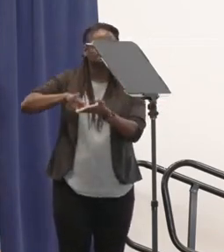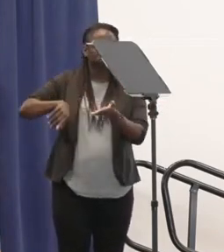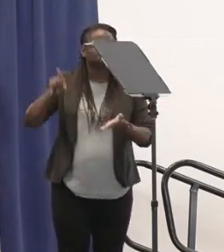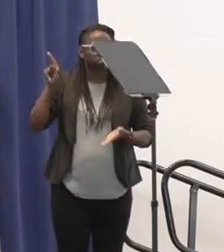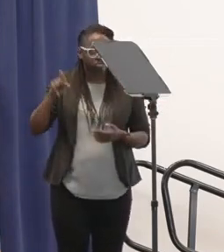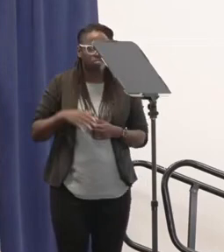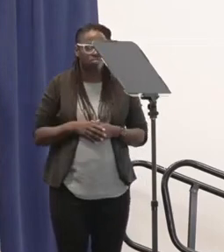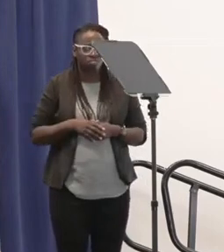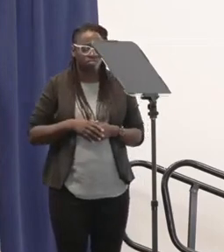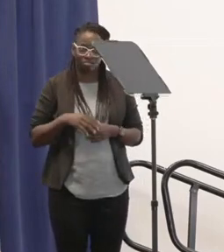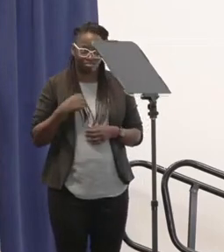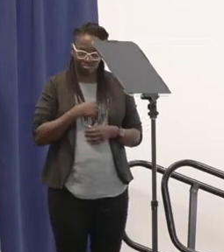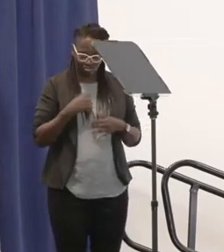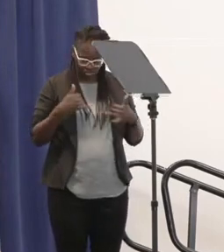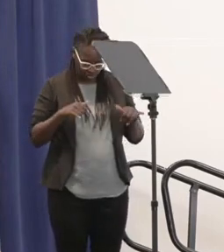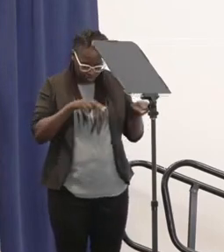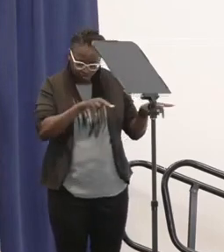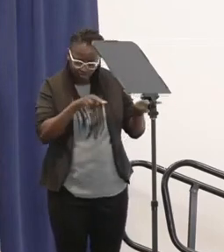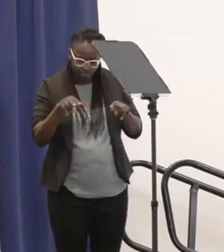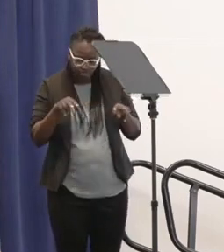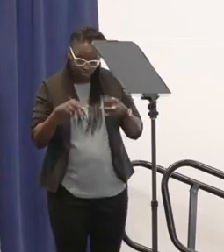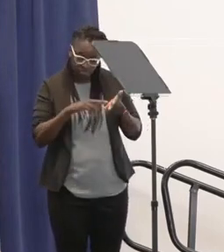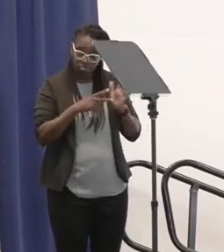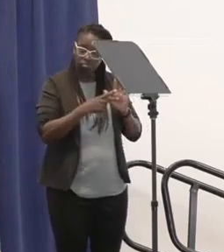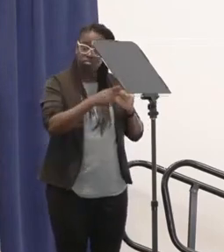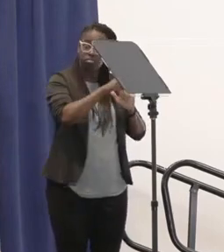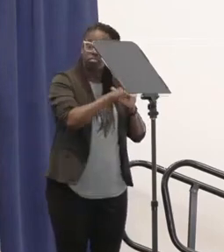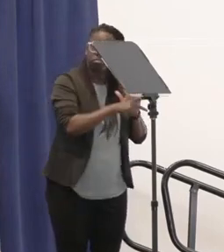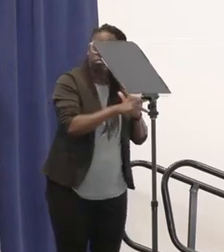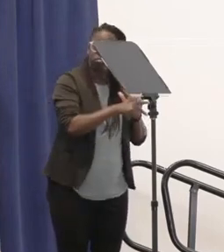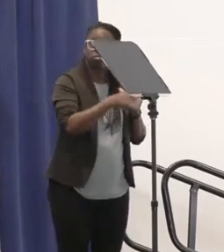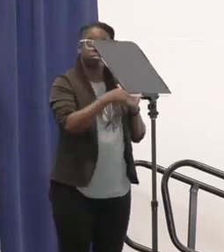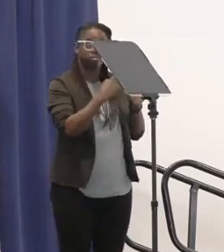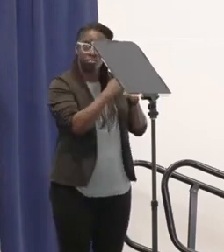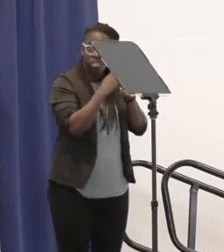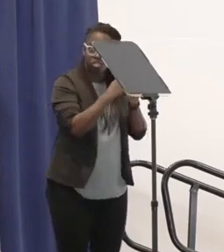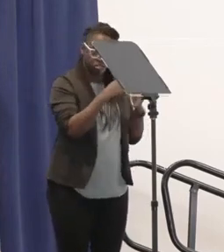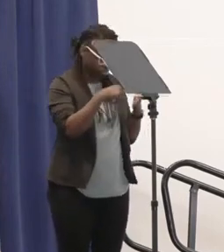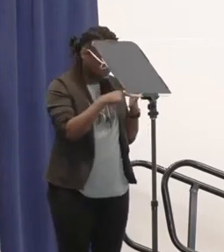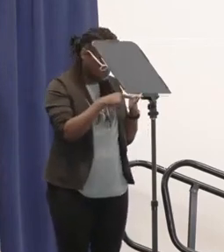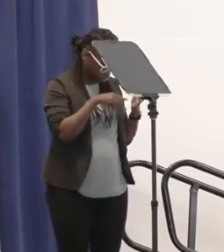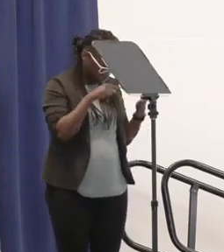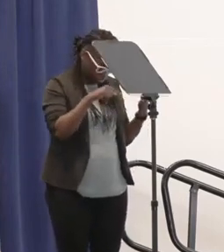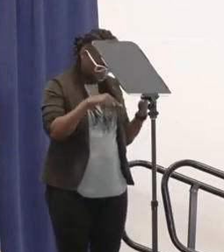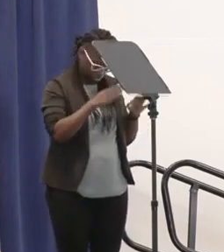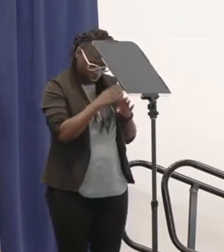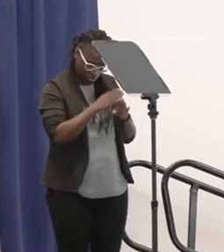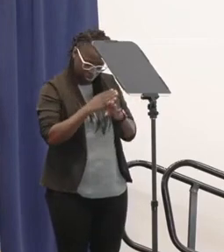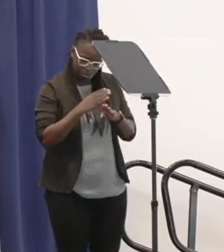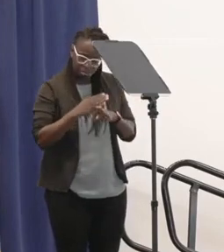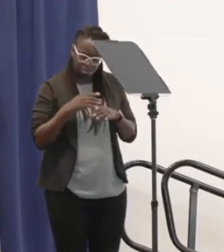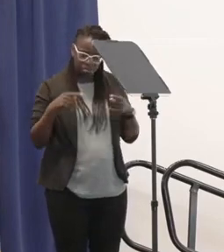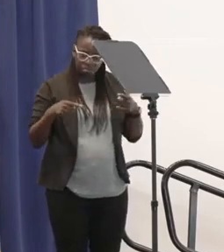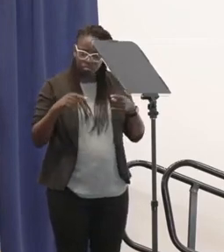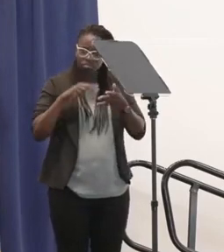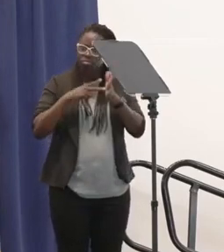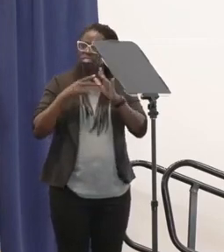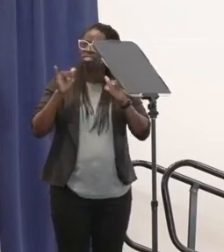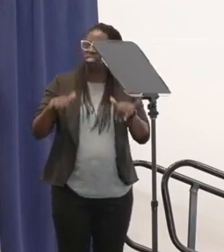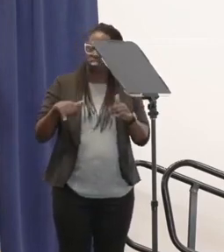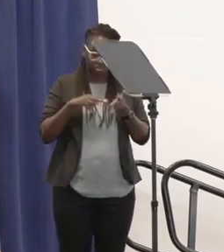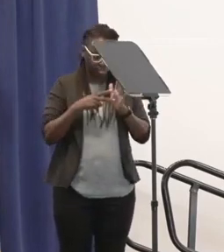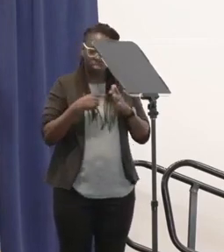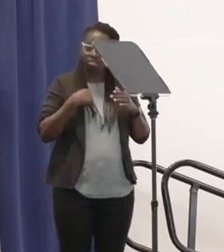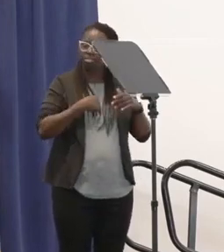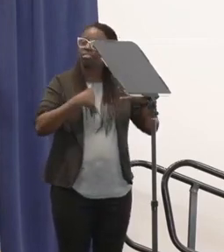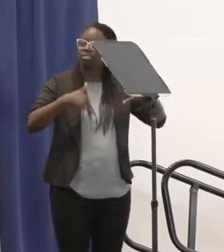breaking down arbitrary barriers that keep people out. The decision was not about creating welcoming and supportive cultures